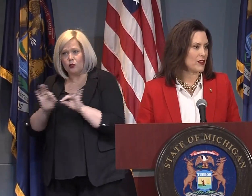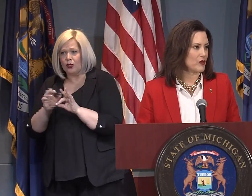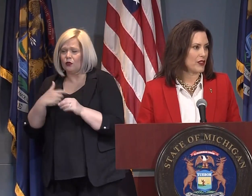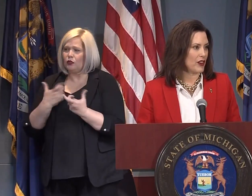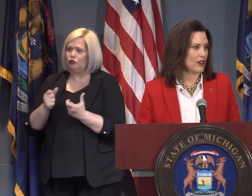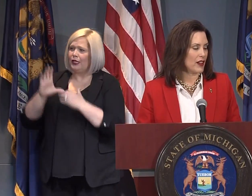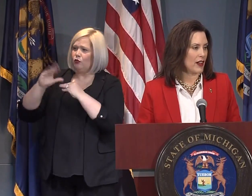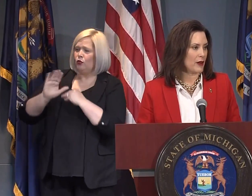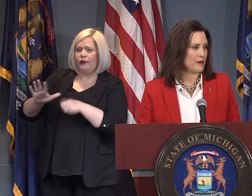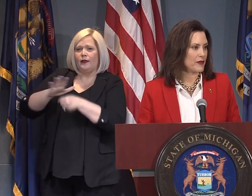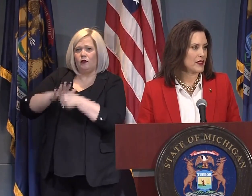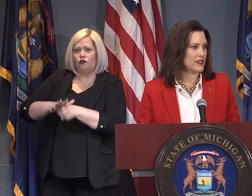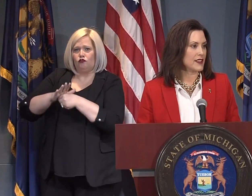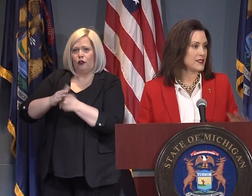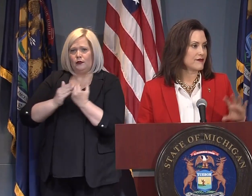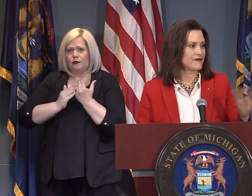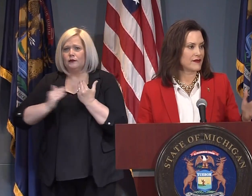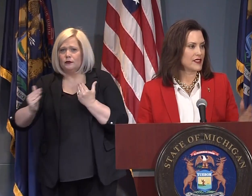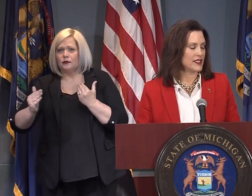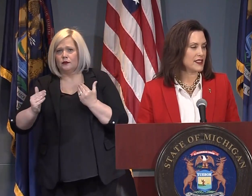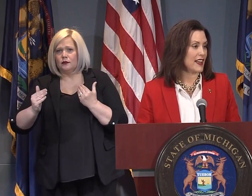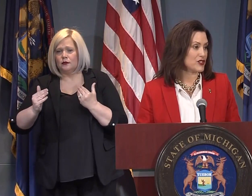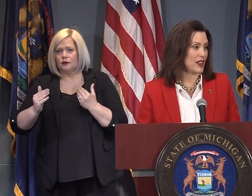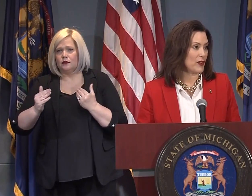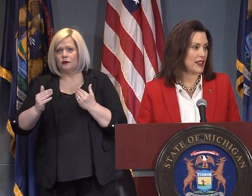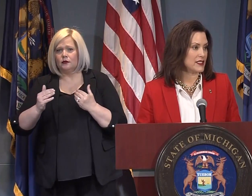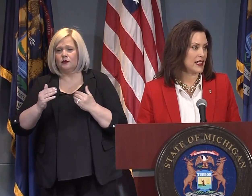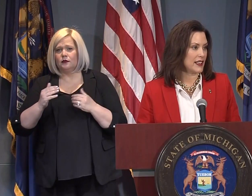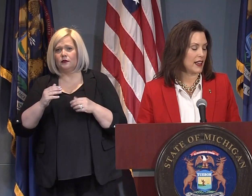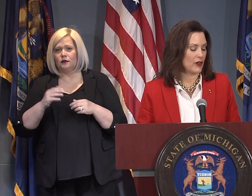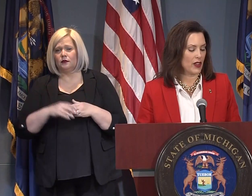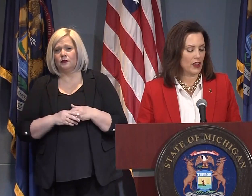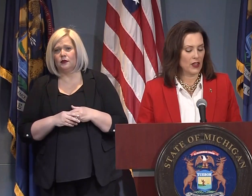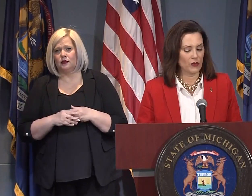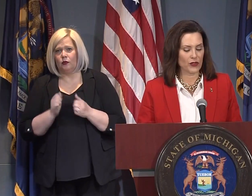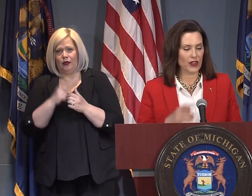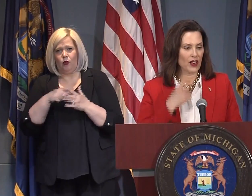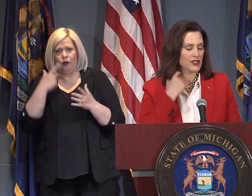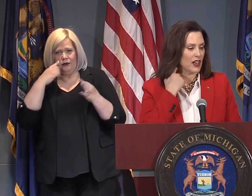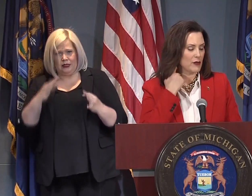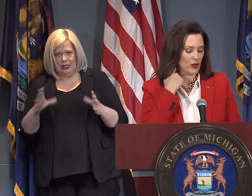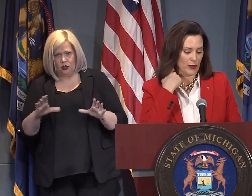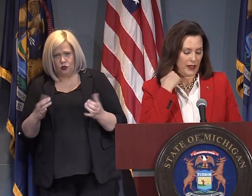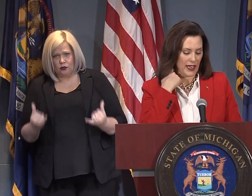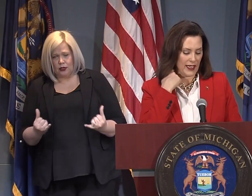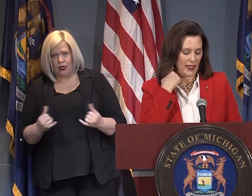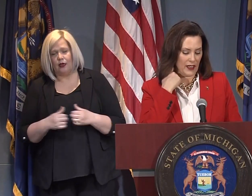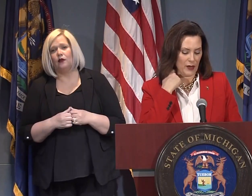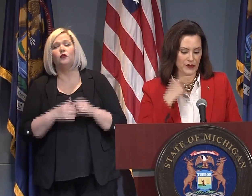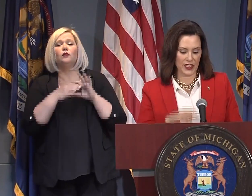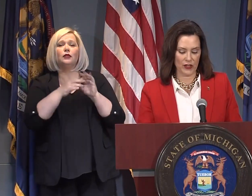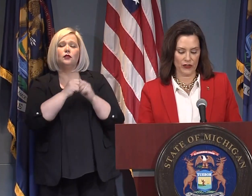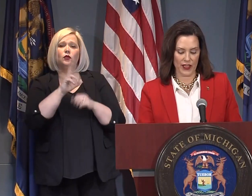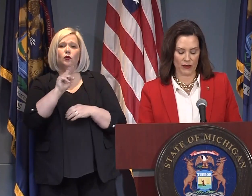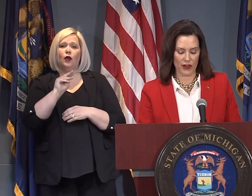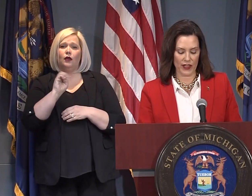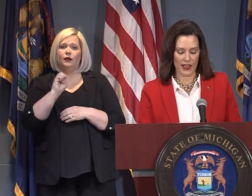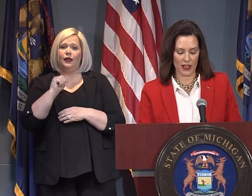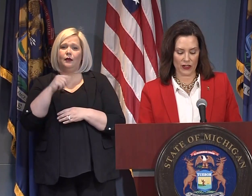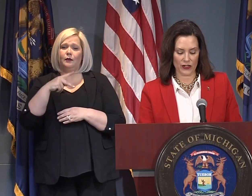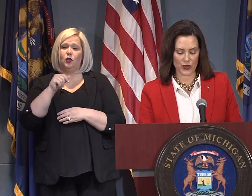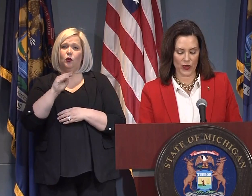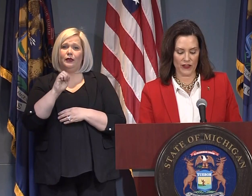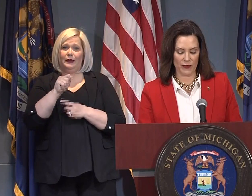steps with our this action that we had to take now. With regard to unemployment, I can update you that